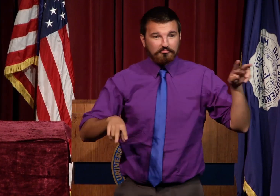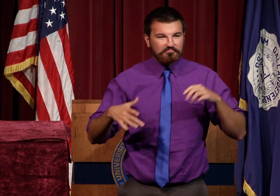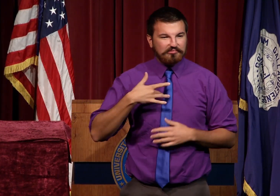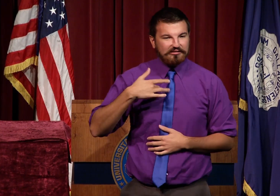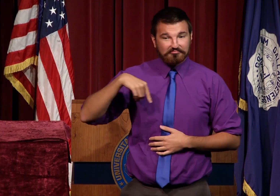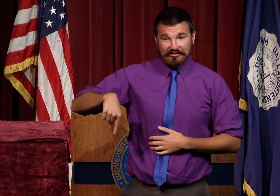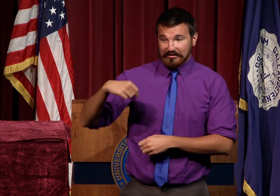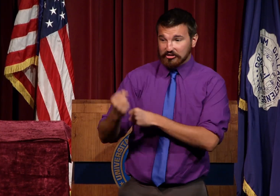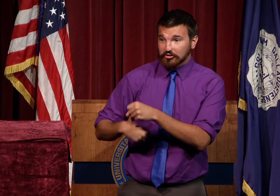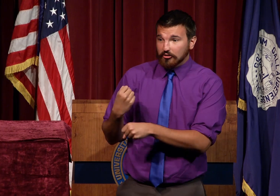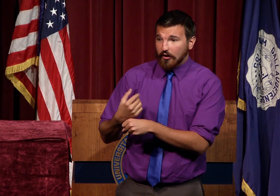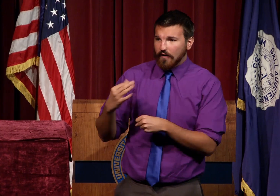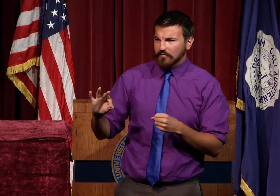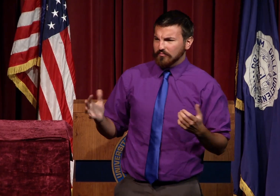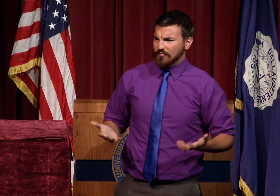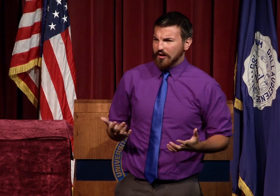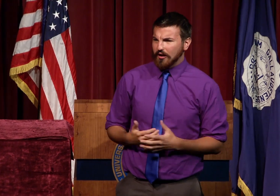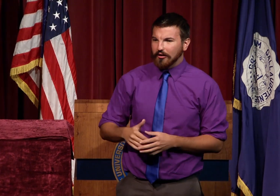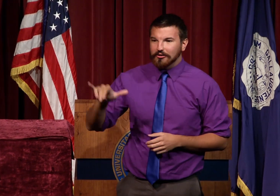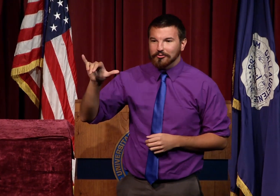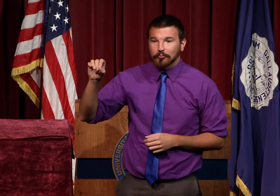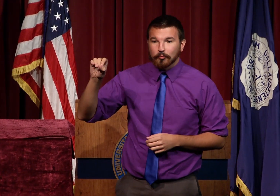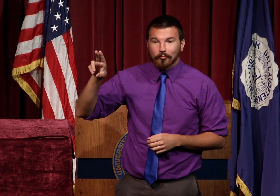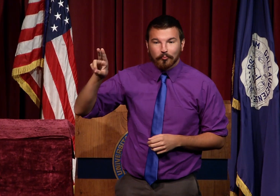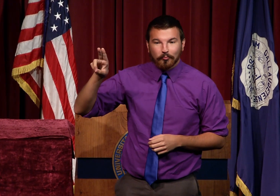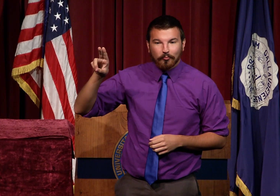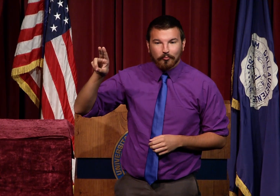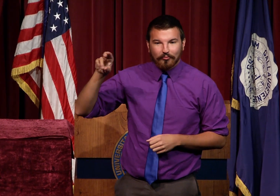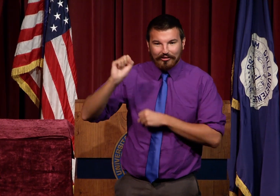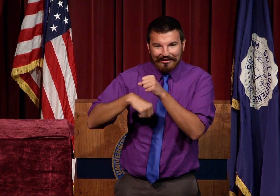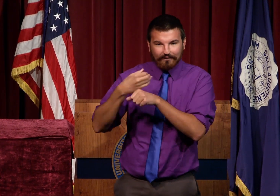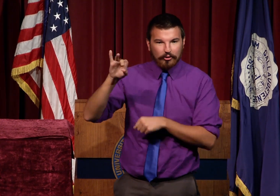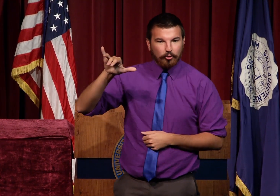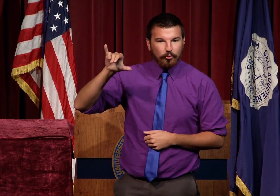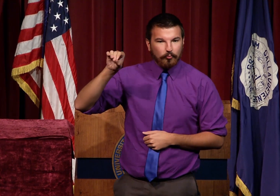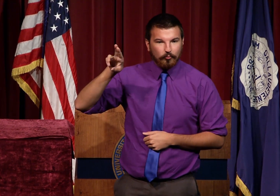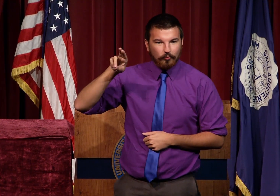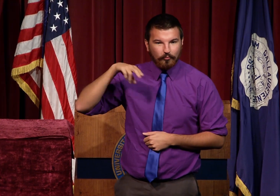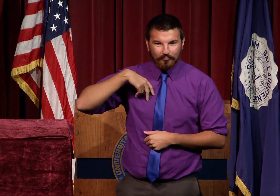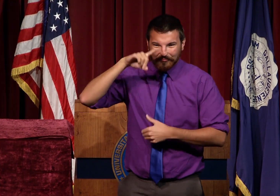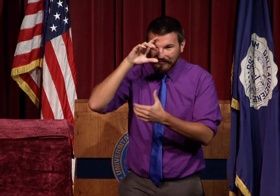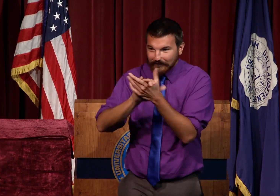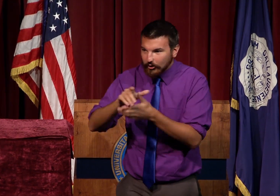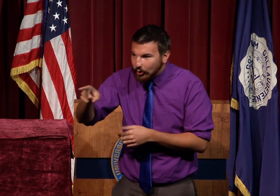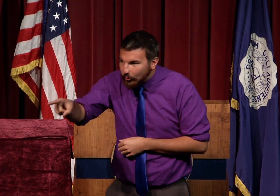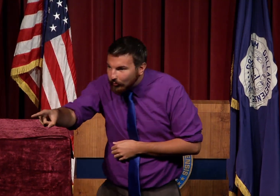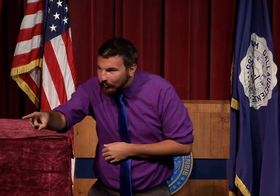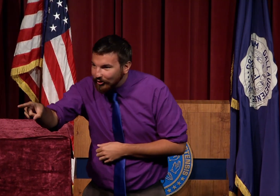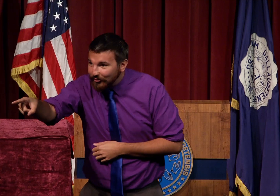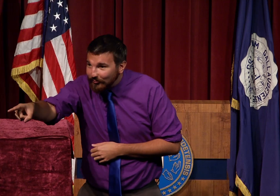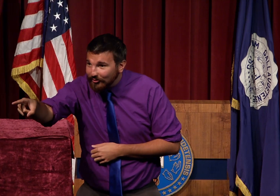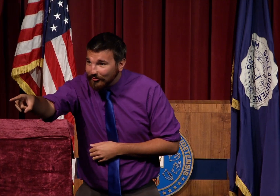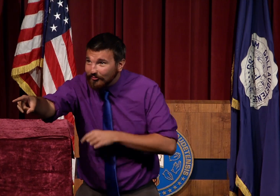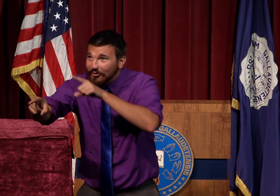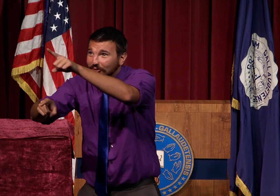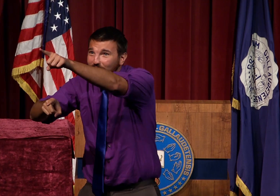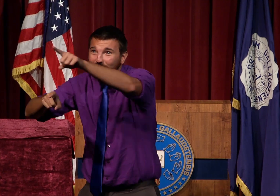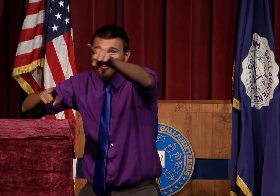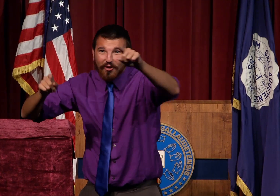campus. As I think about this year, I think this is the year of what I'm saying, the year of you, meaning each one of